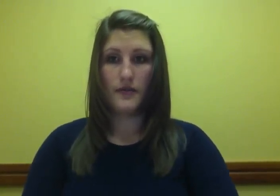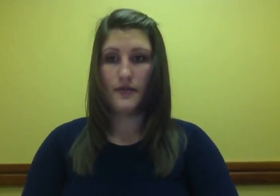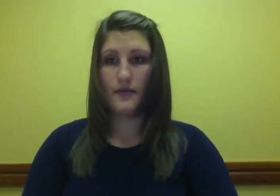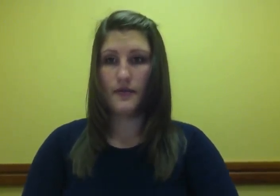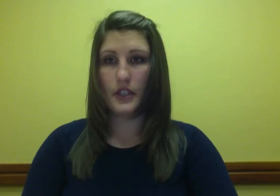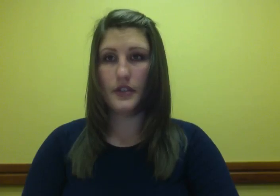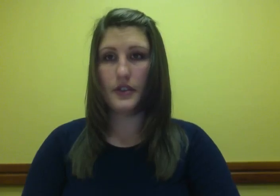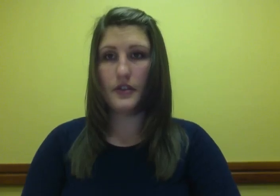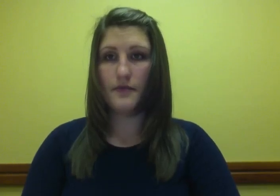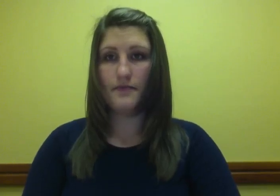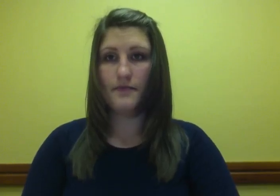Okay, Ariel.